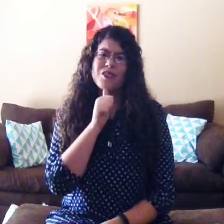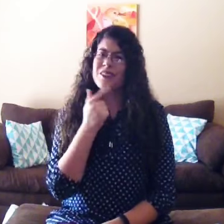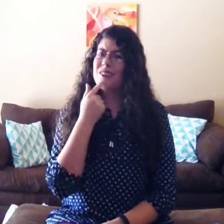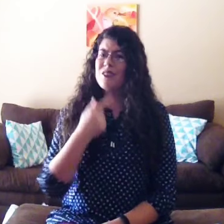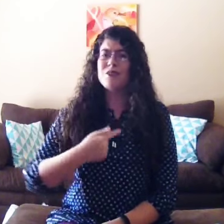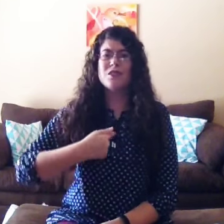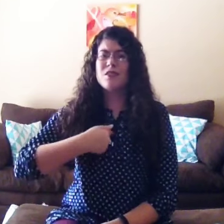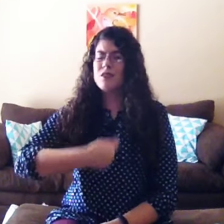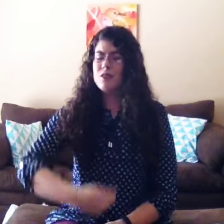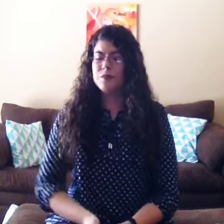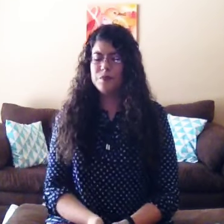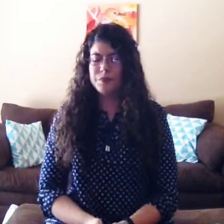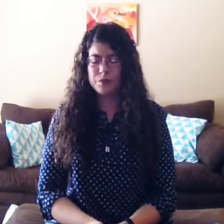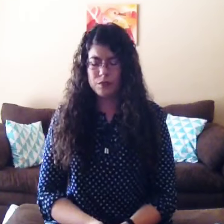Actually, don't answer that.